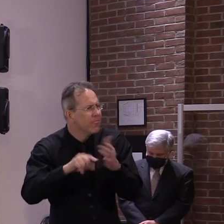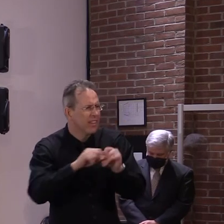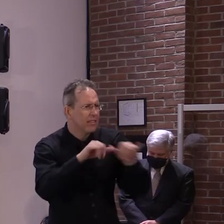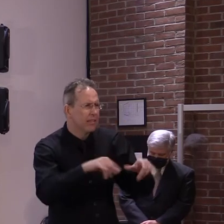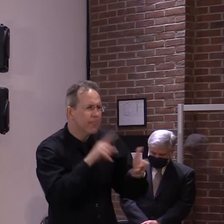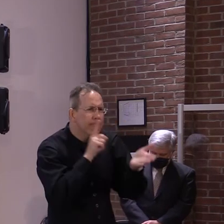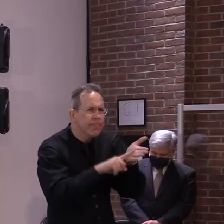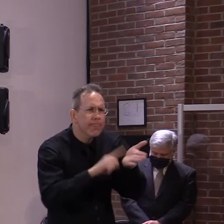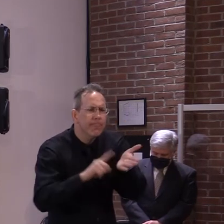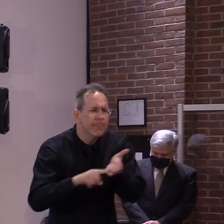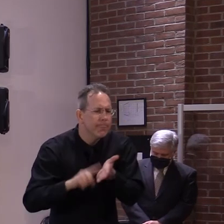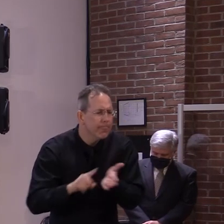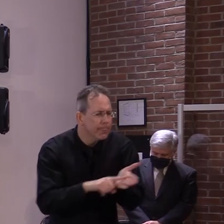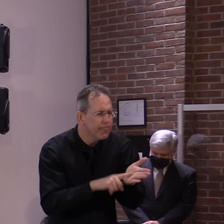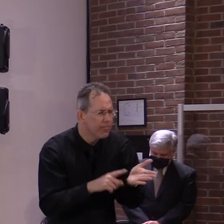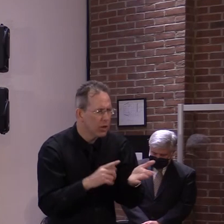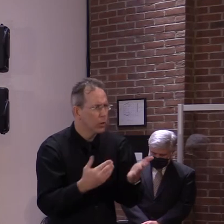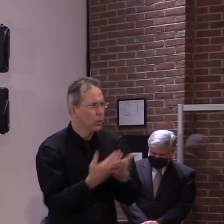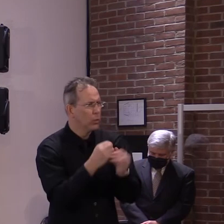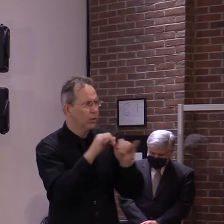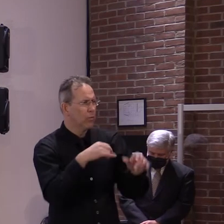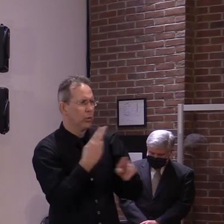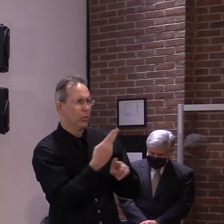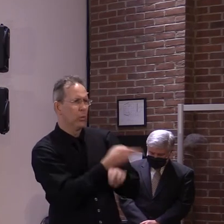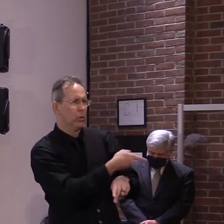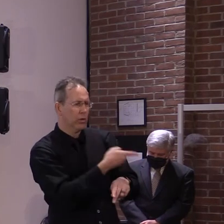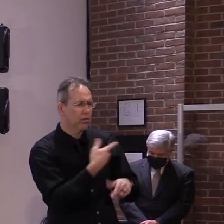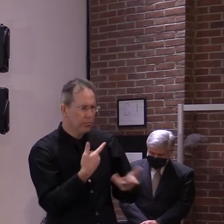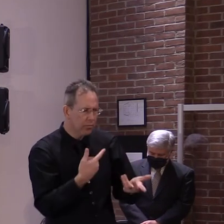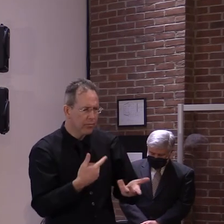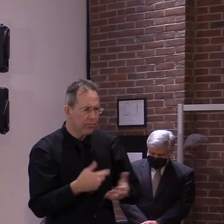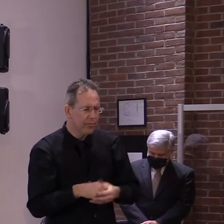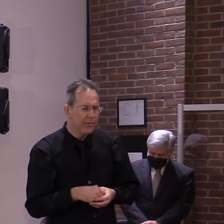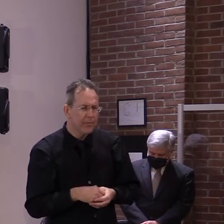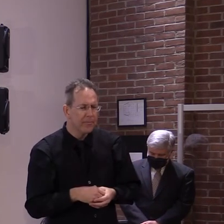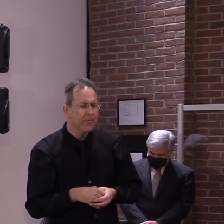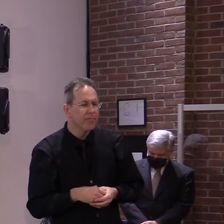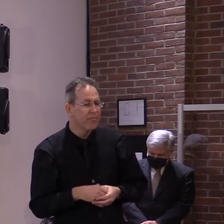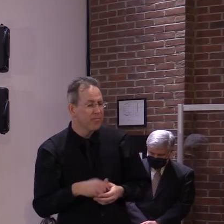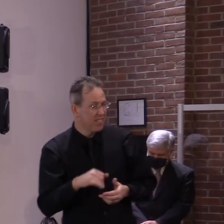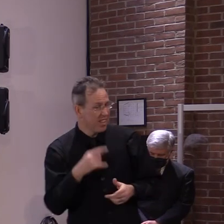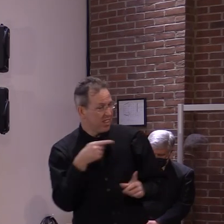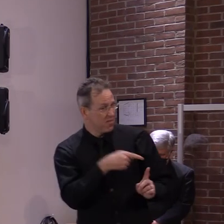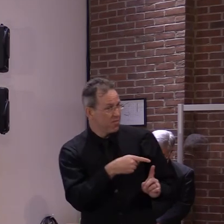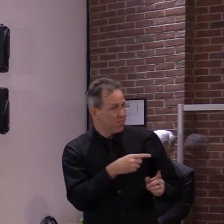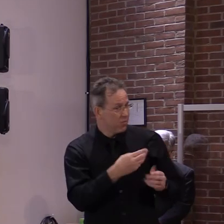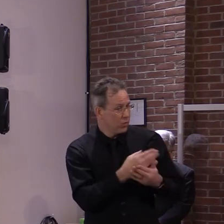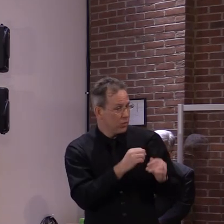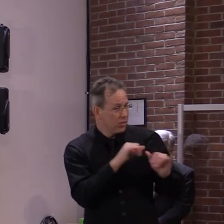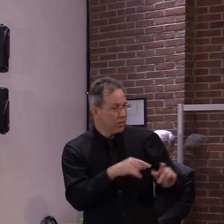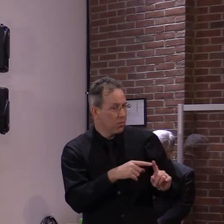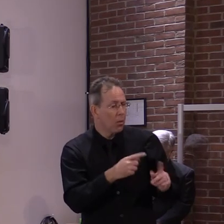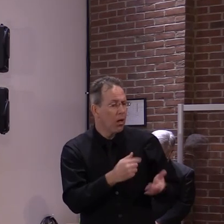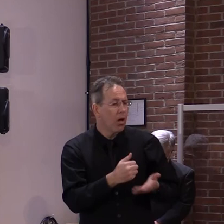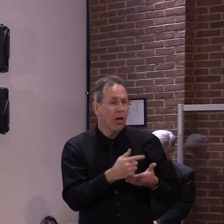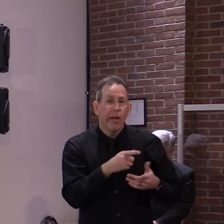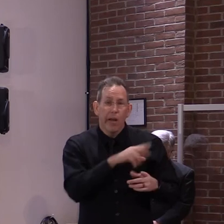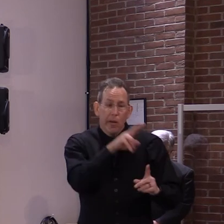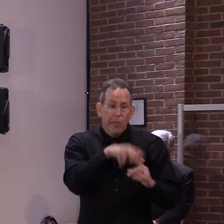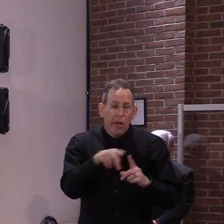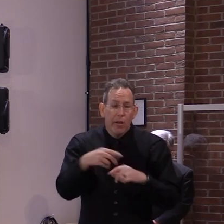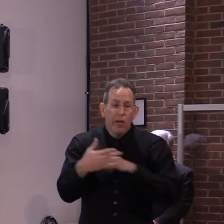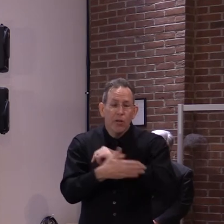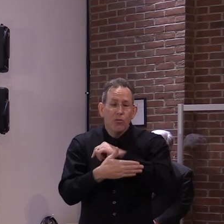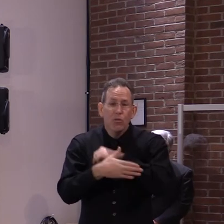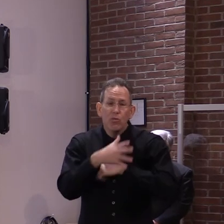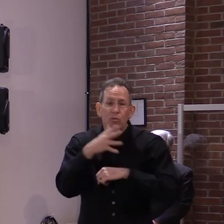weight the weights don't necessarily uh translate into more money for schools they definitely translate into an incentive but once again it's